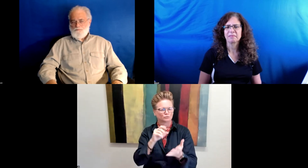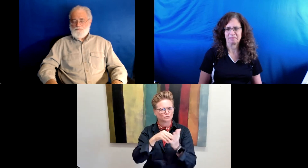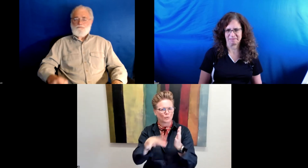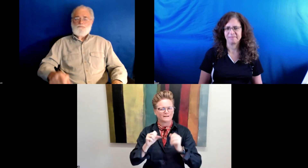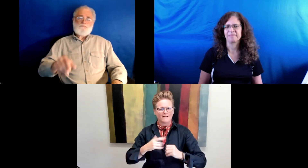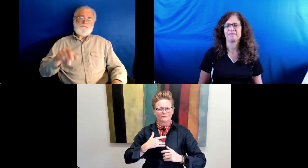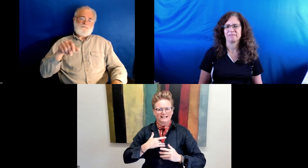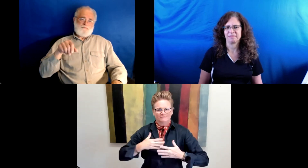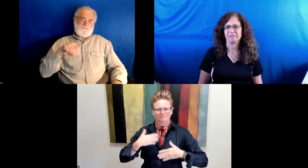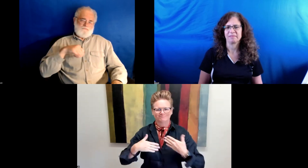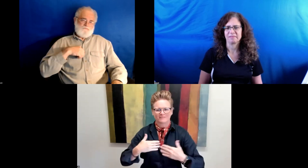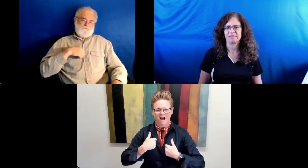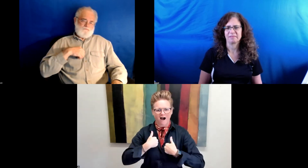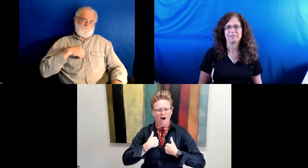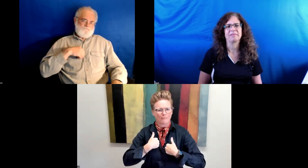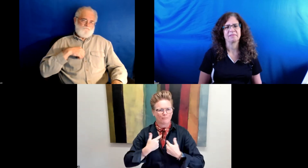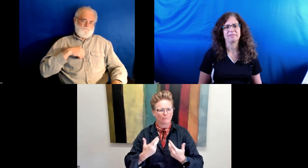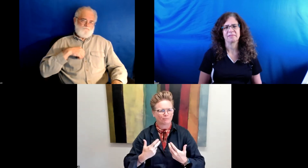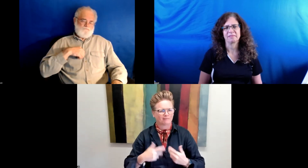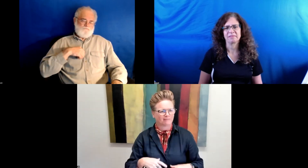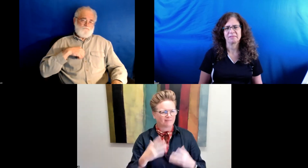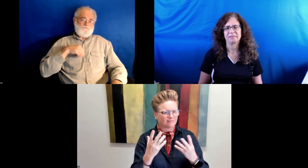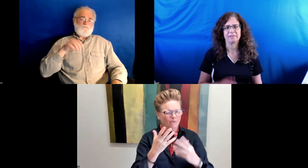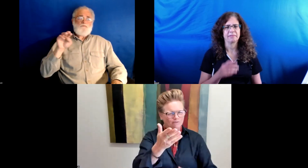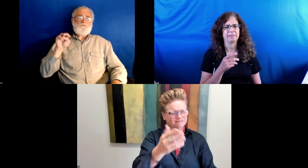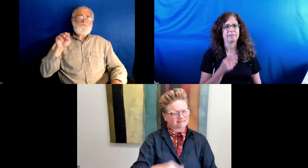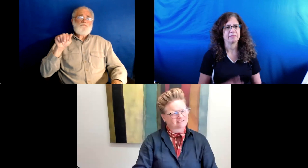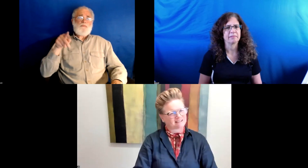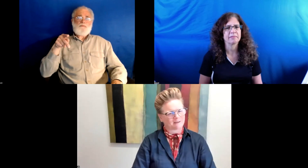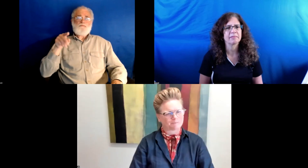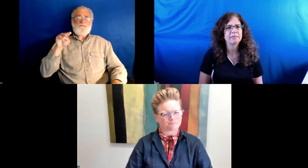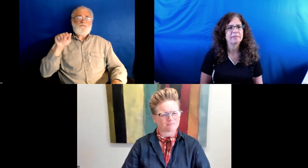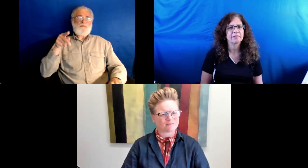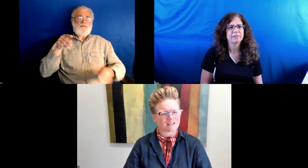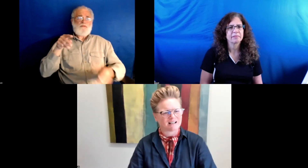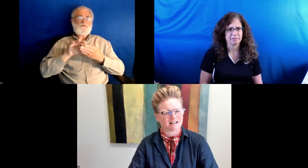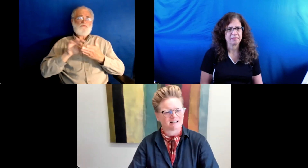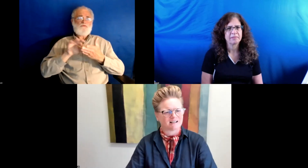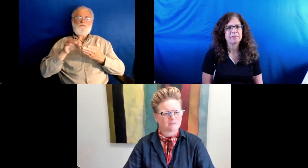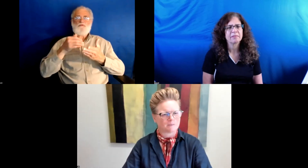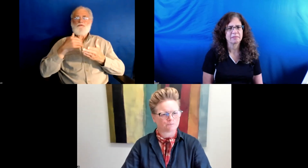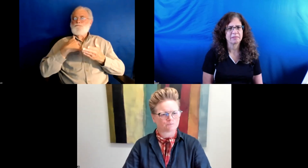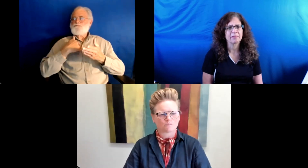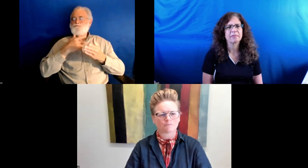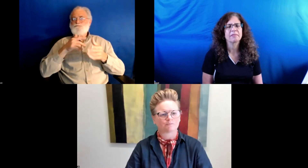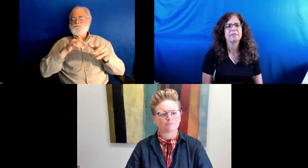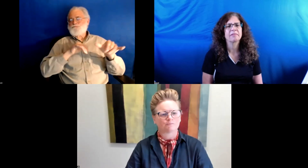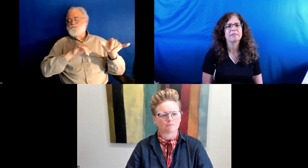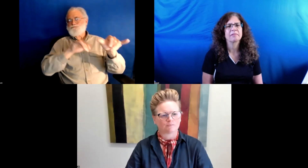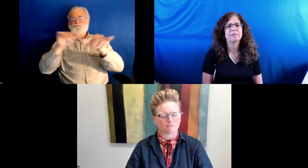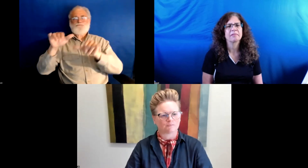figuring out how to approach it with the students so that they can feel, more empowered and more positive. The